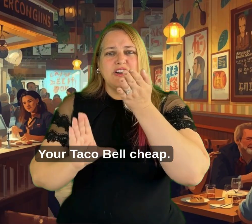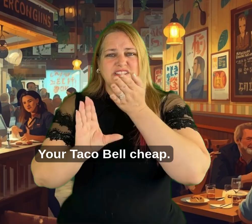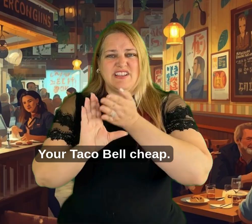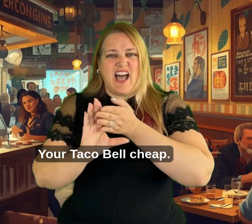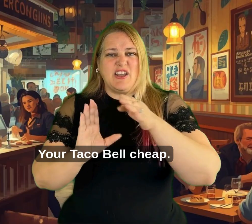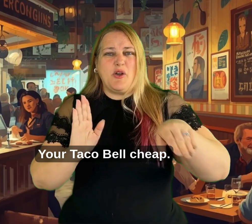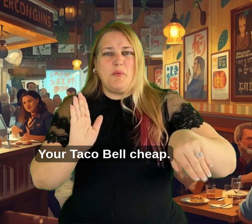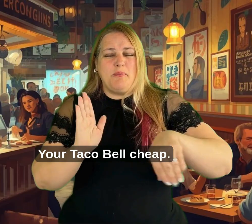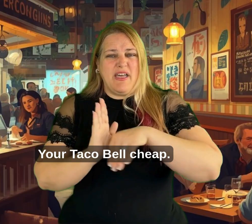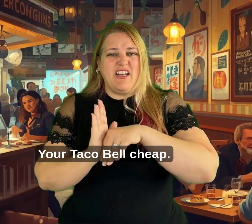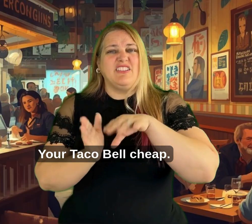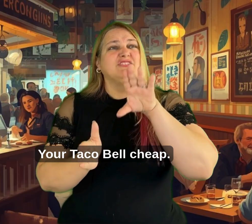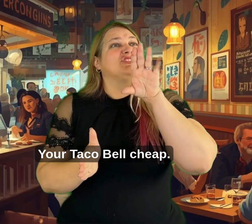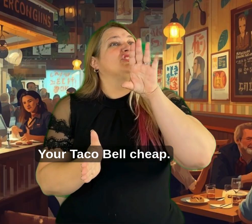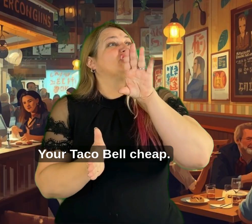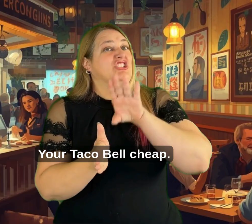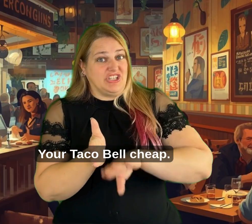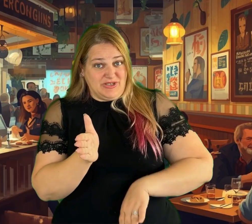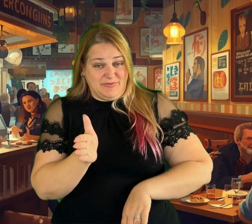Your Taco Bell cheap.